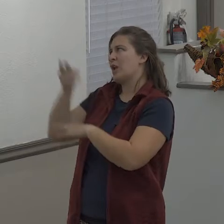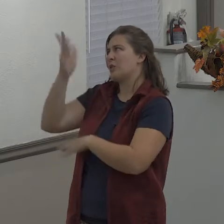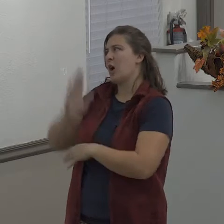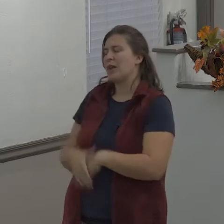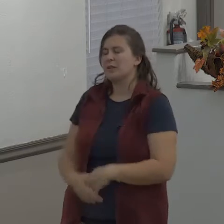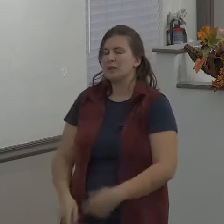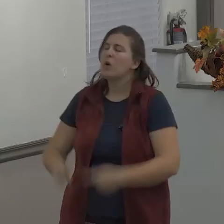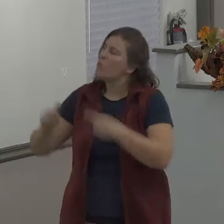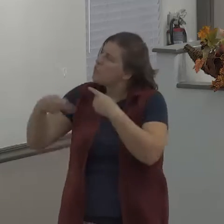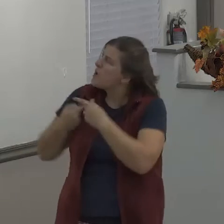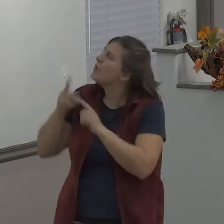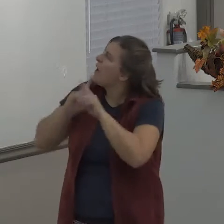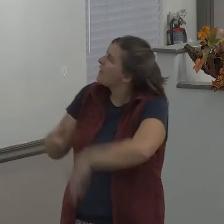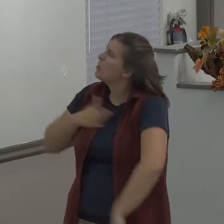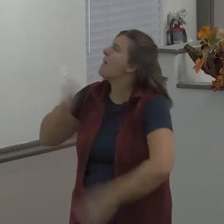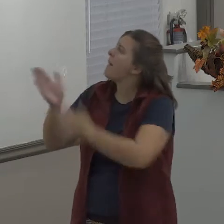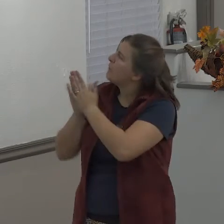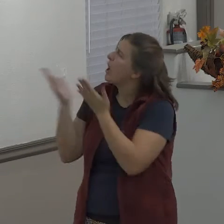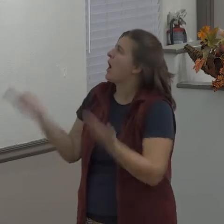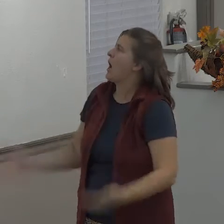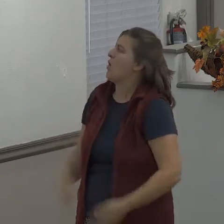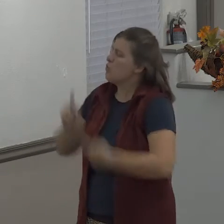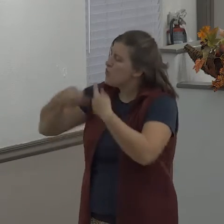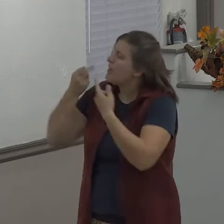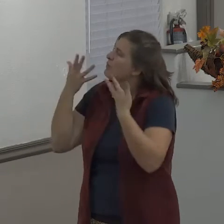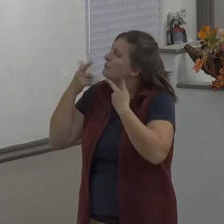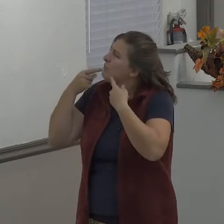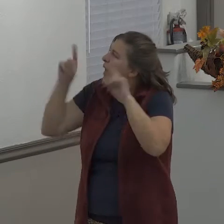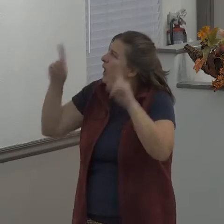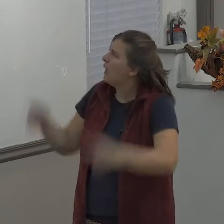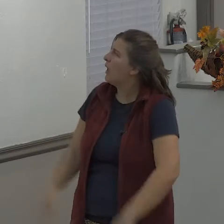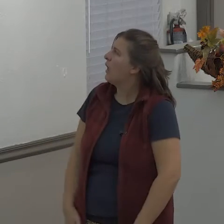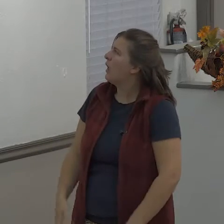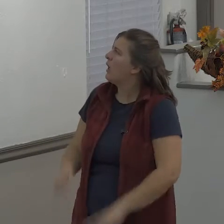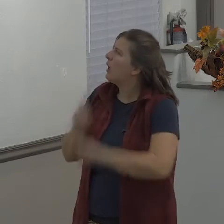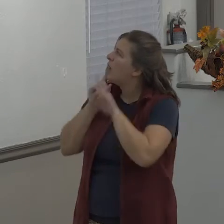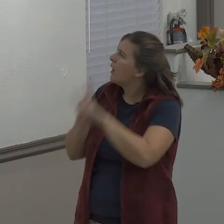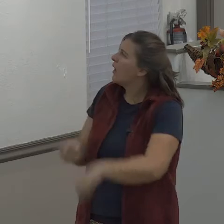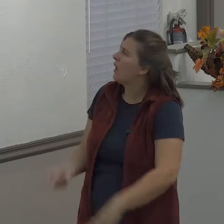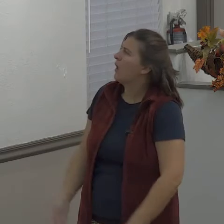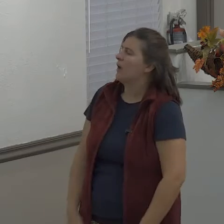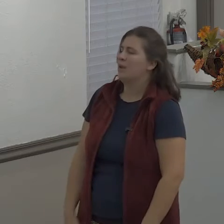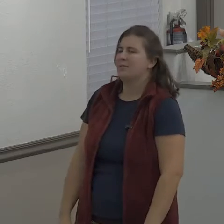When's God going to answer my prayer on this thing? When's God going to come through on this thing?